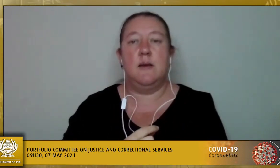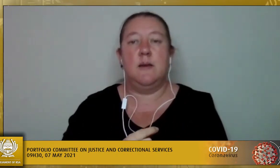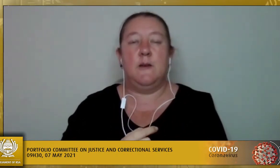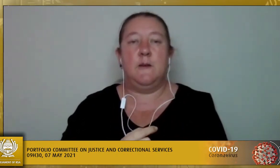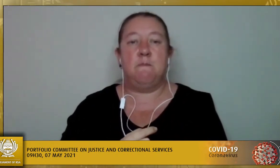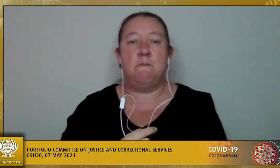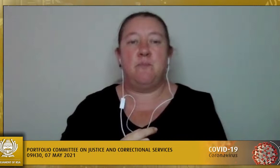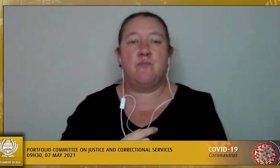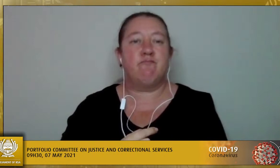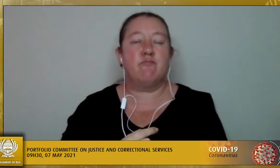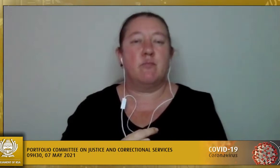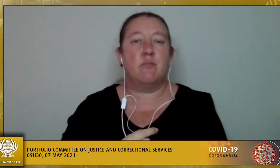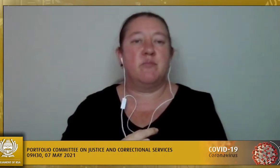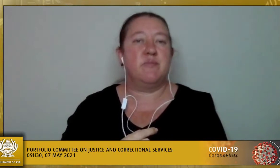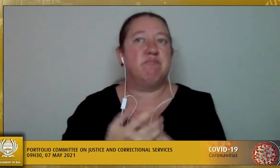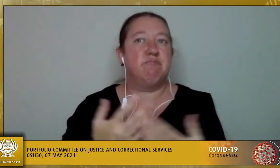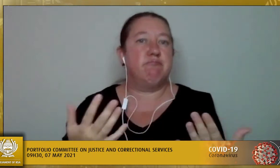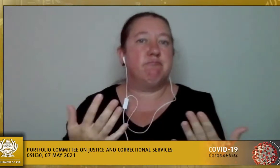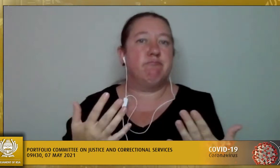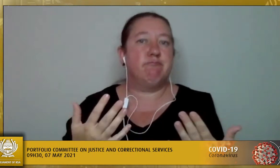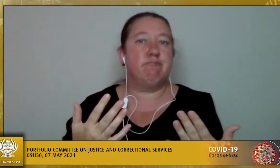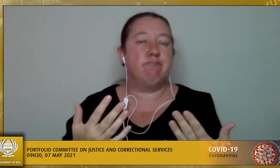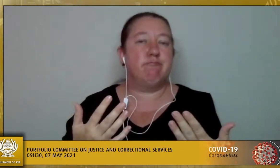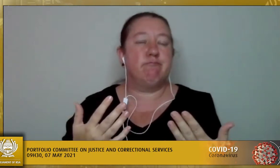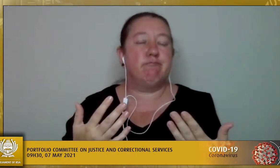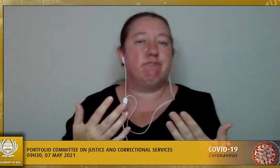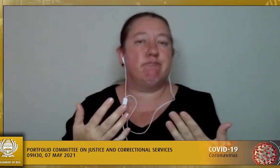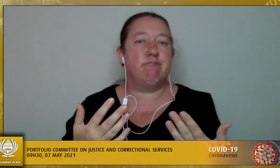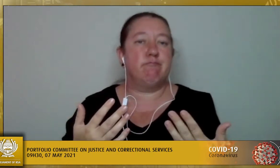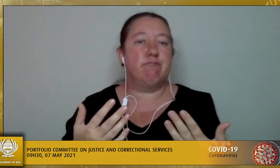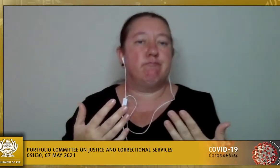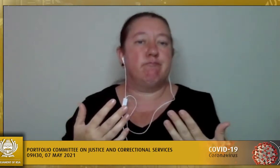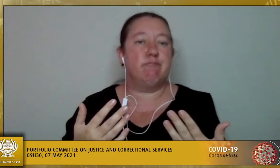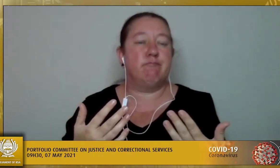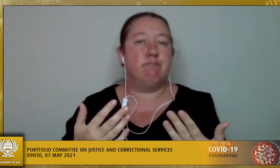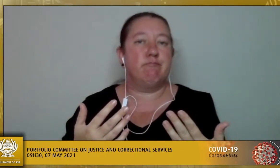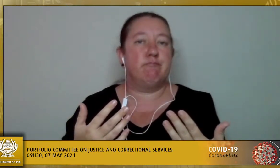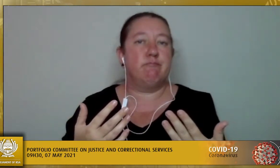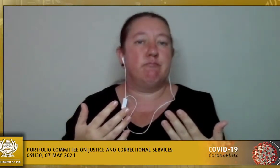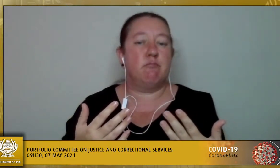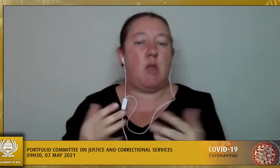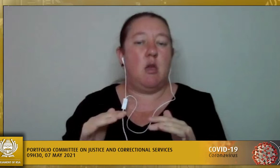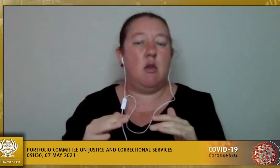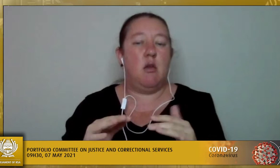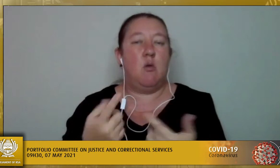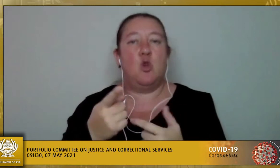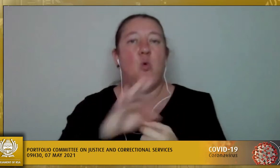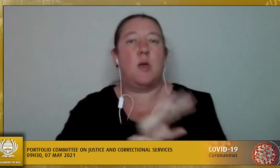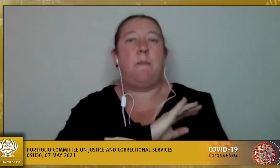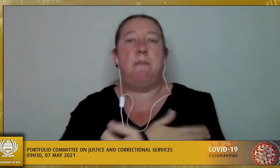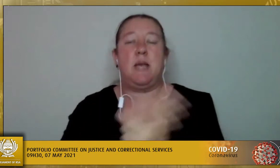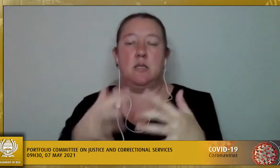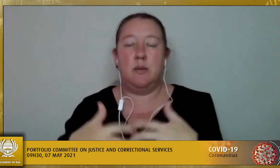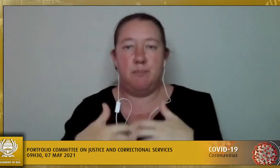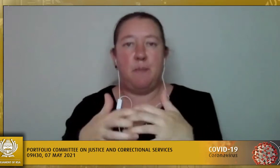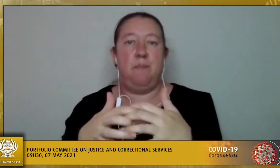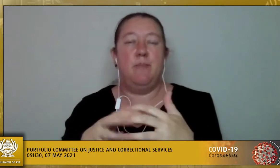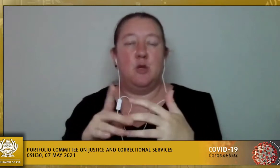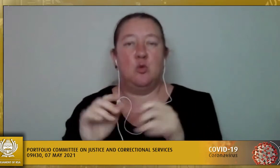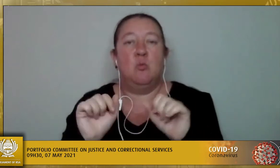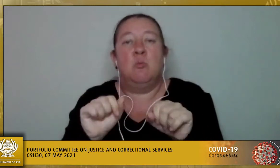to at an extent are you putting in place capacity to possibly